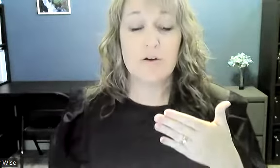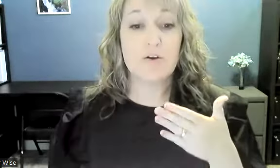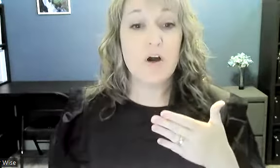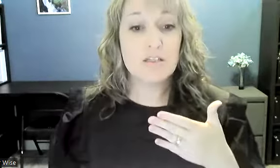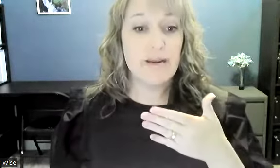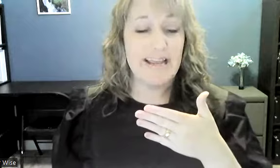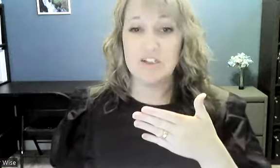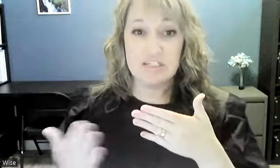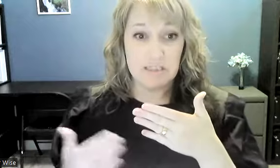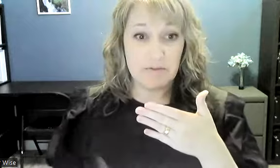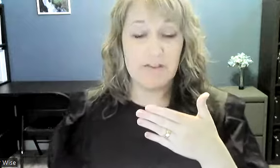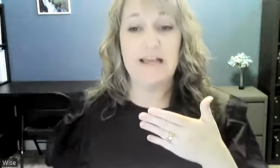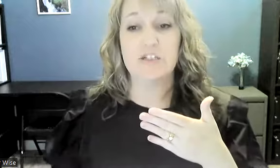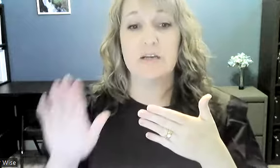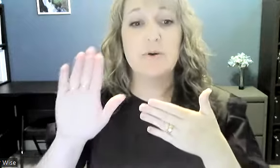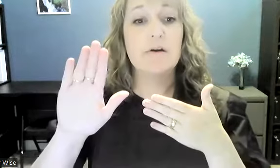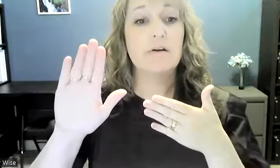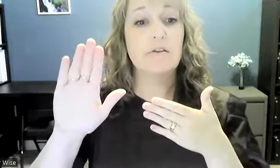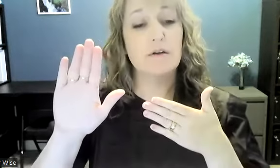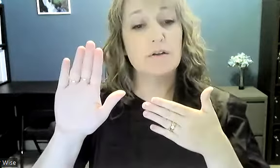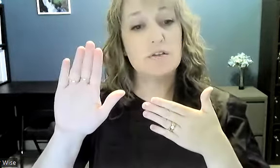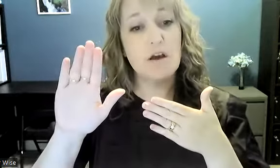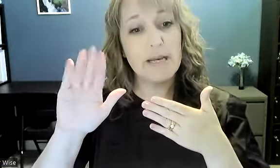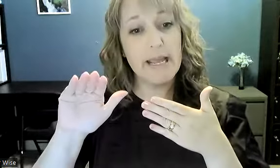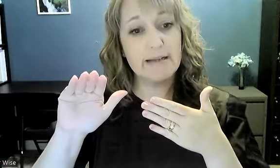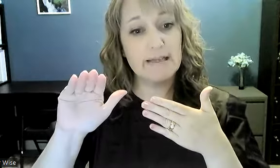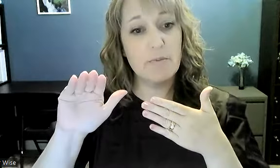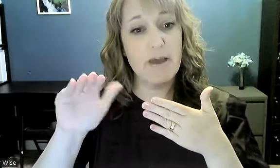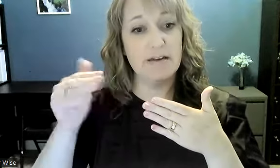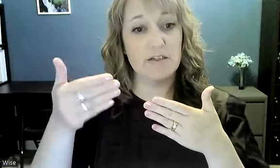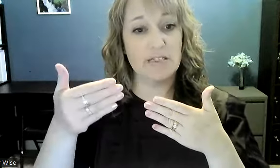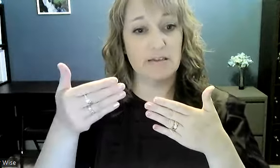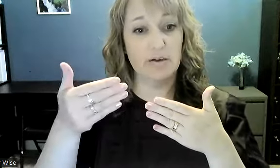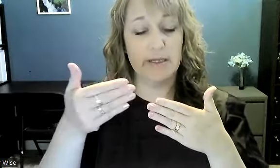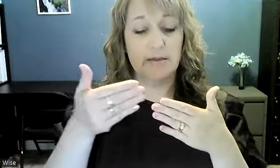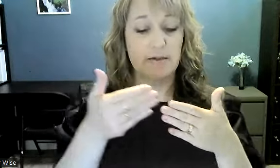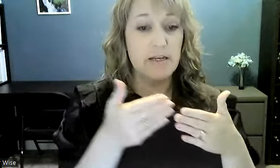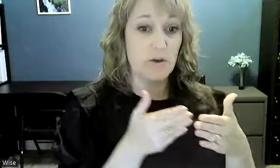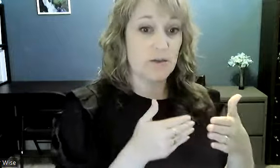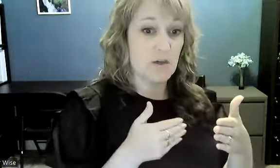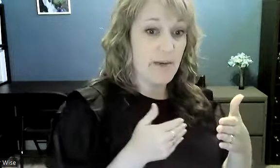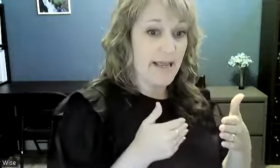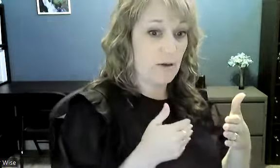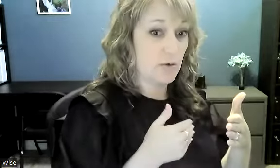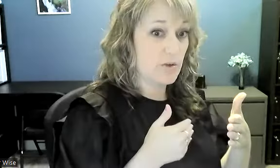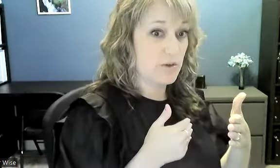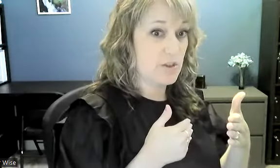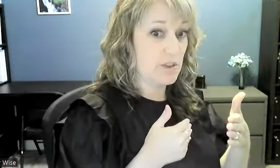your non-dominant hand, you just leave the flat handshake. The dominant hand is going to bend just a little bit, all right? You want the dominant hand closer to